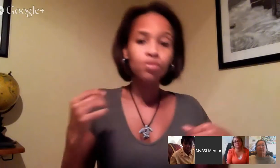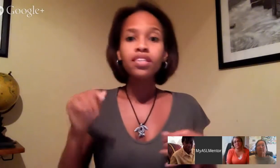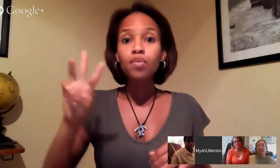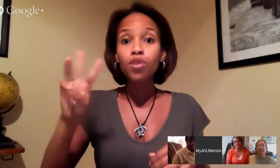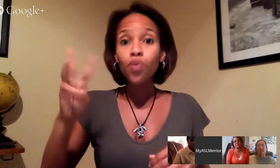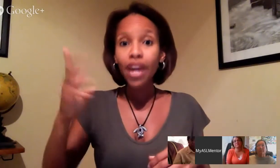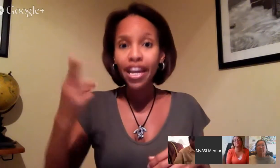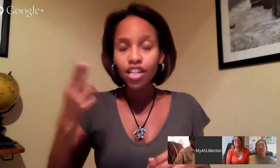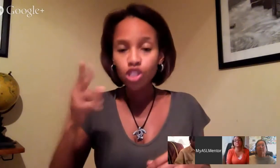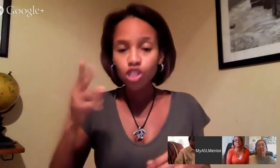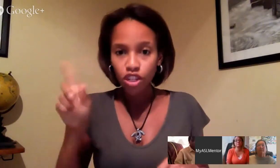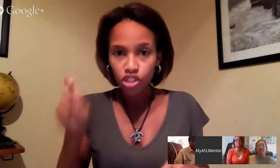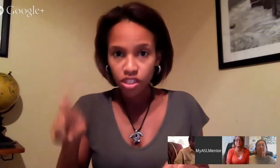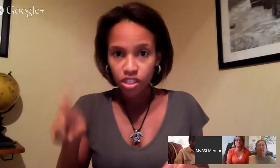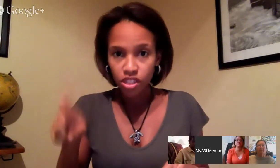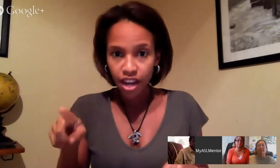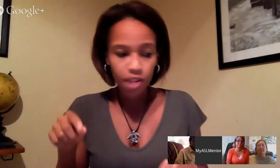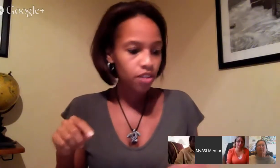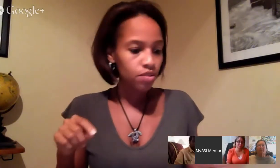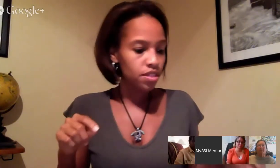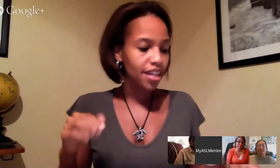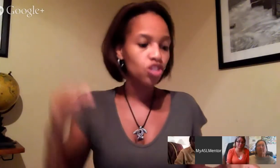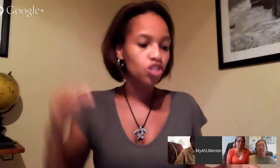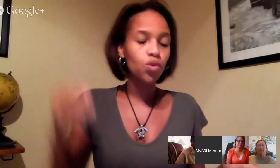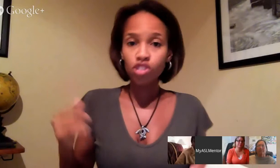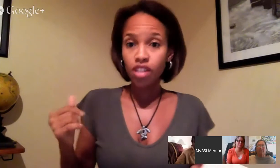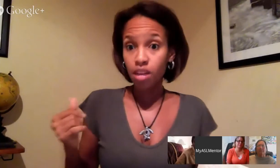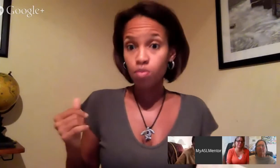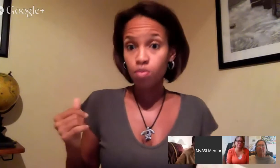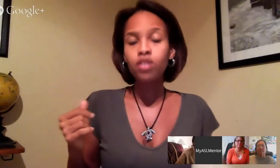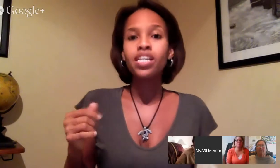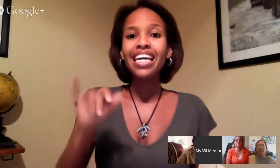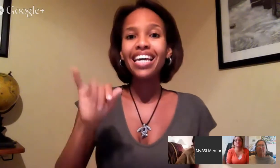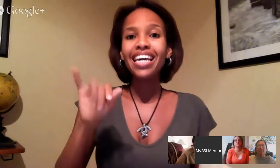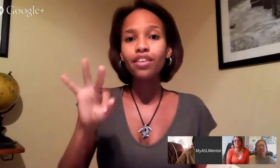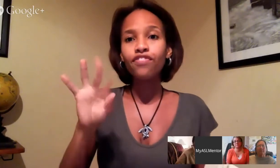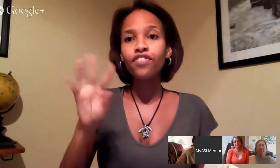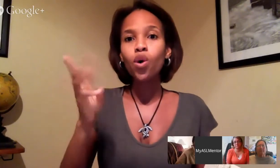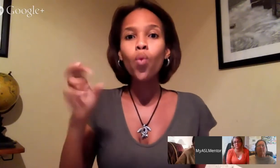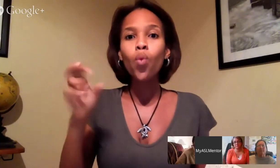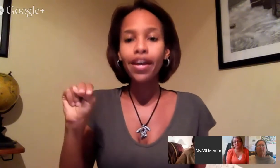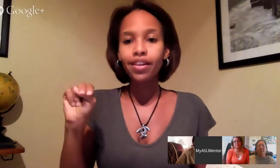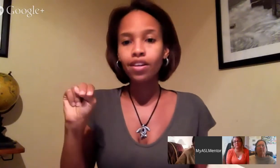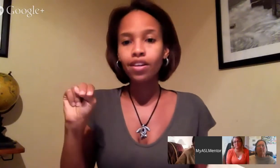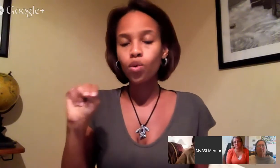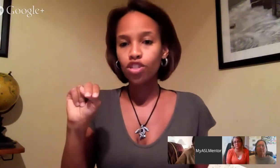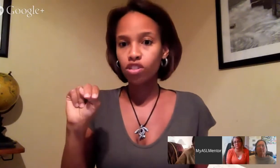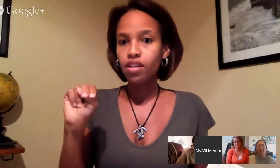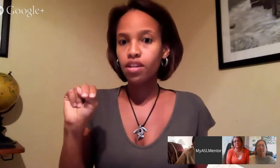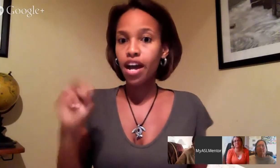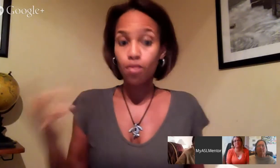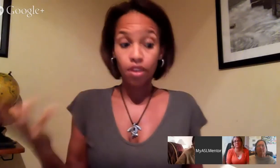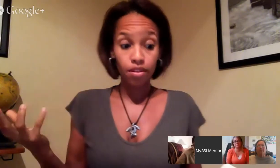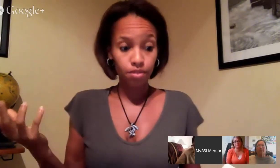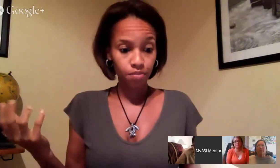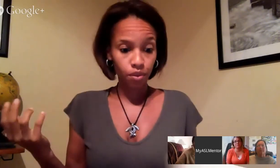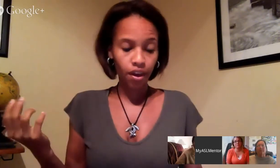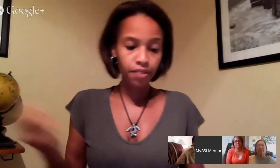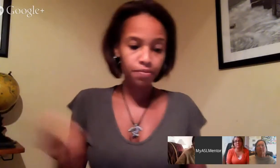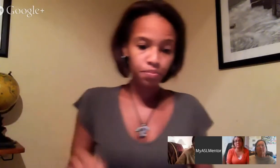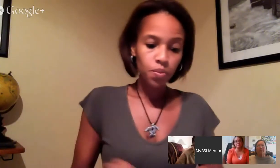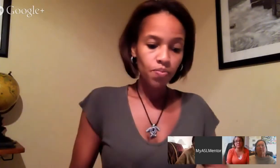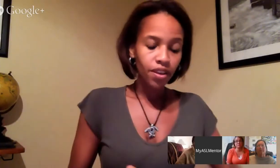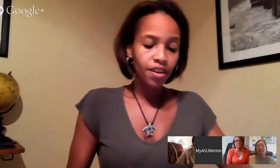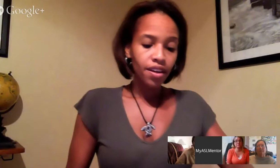eyebrows, WH question eyebrows, yes, no question eyebrows, if, when question eyebrows,